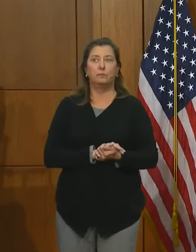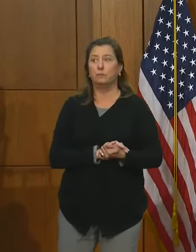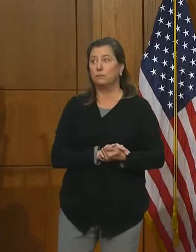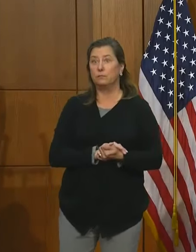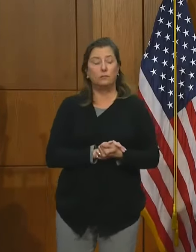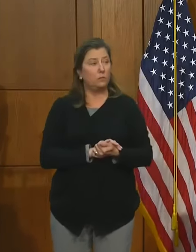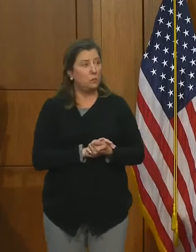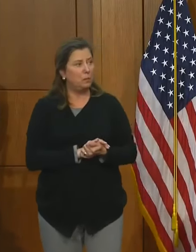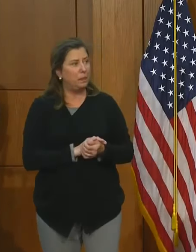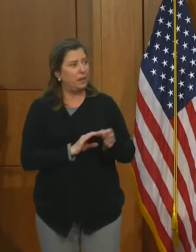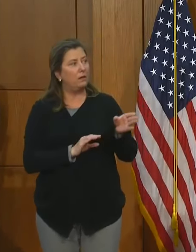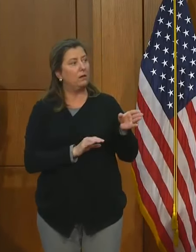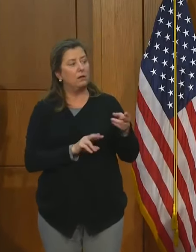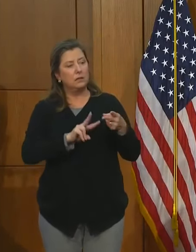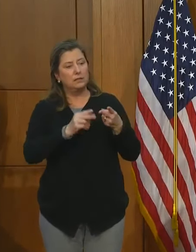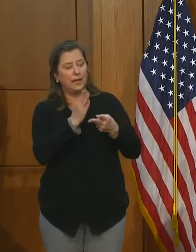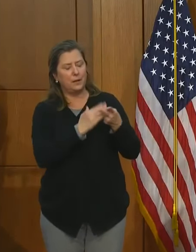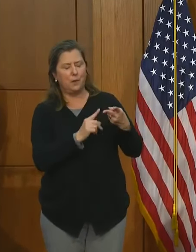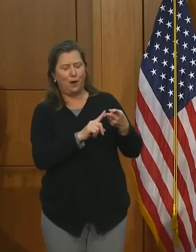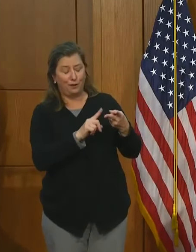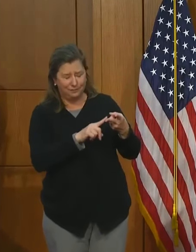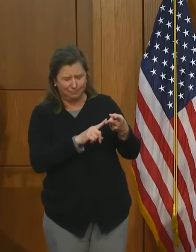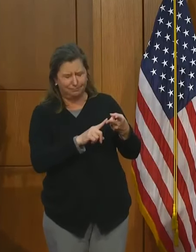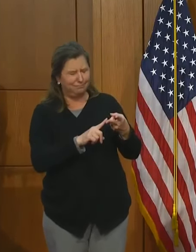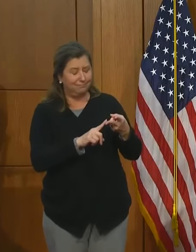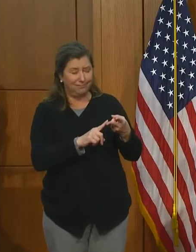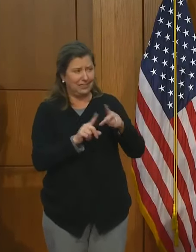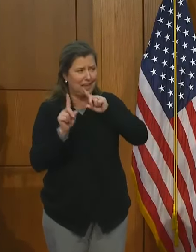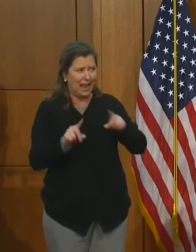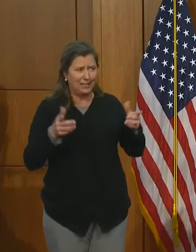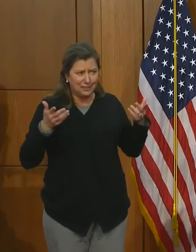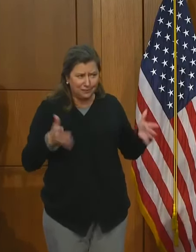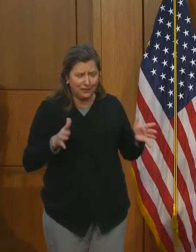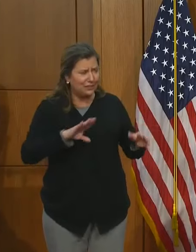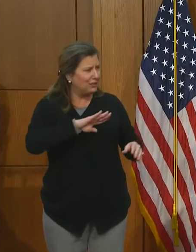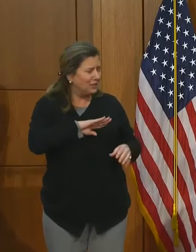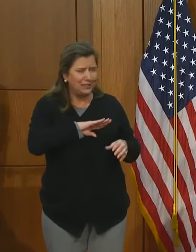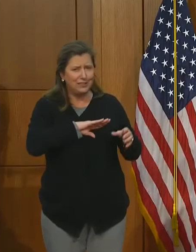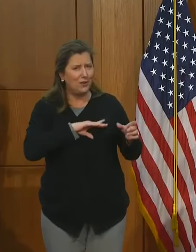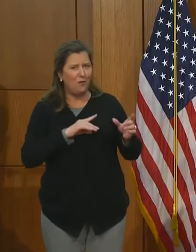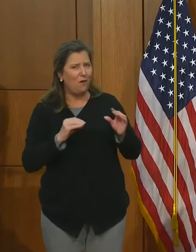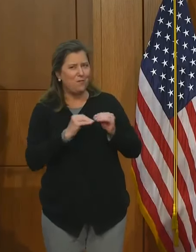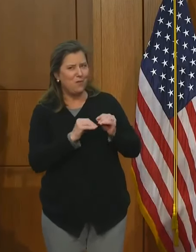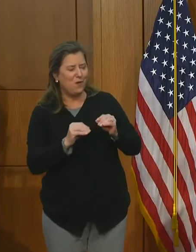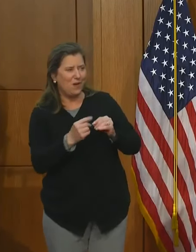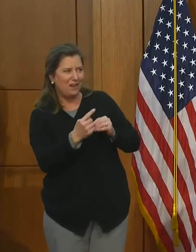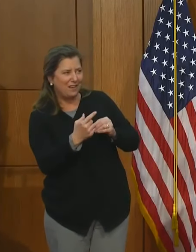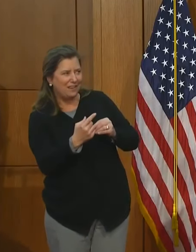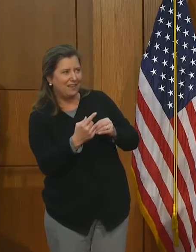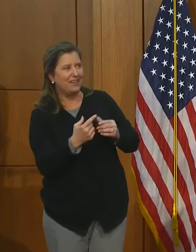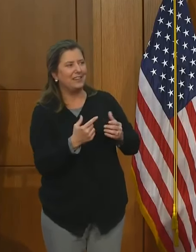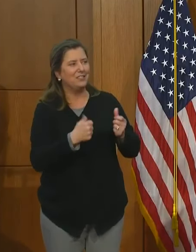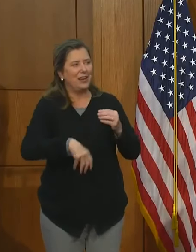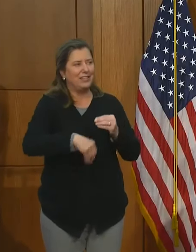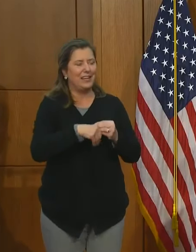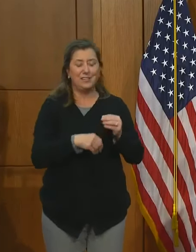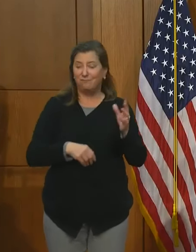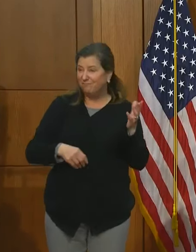Mel, you had a second part to your question. Have your questions been answered adequately, or is there something that I could try to